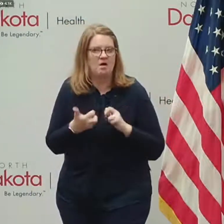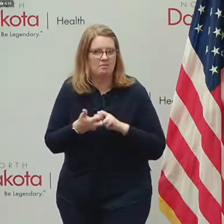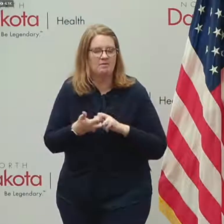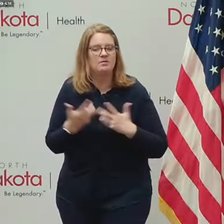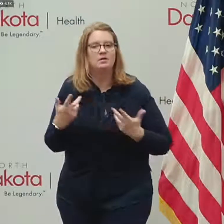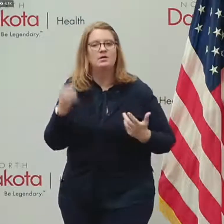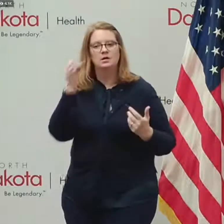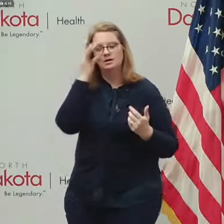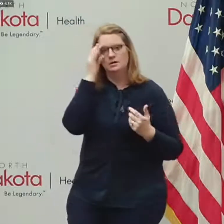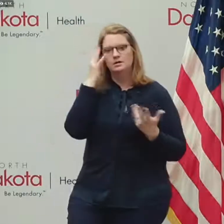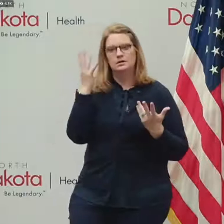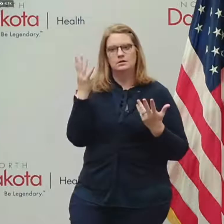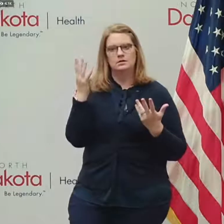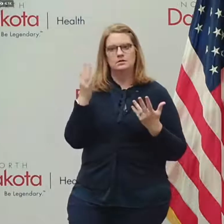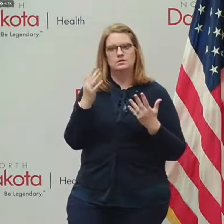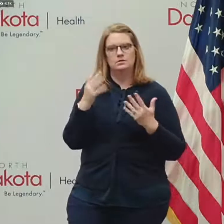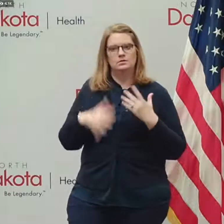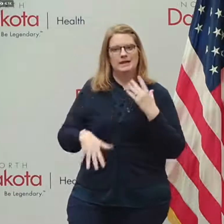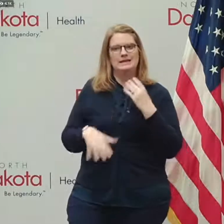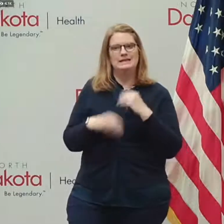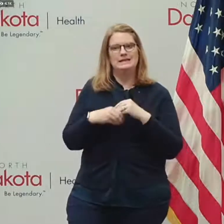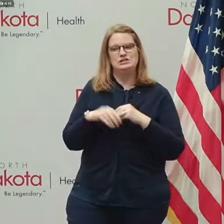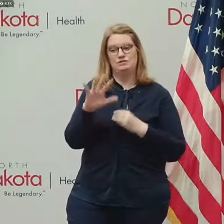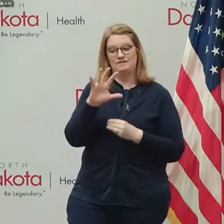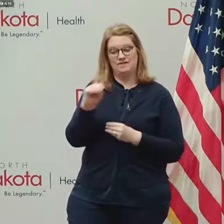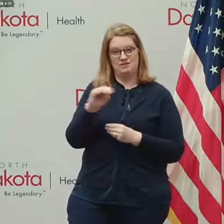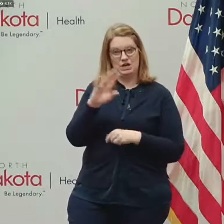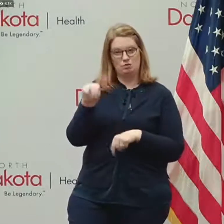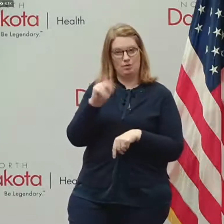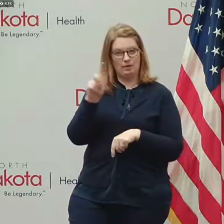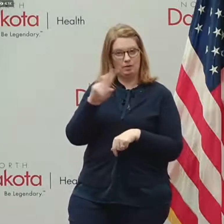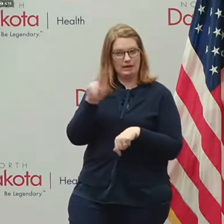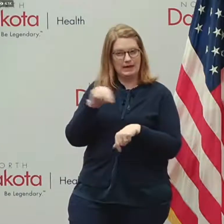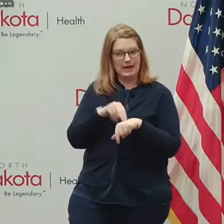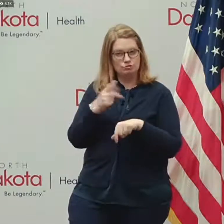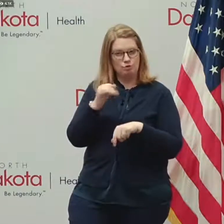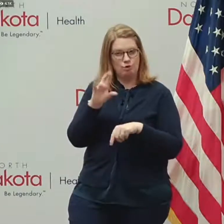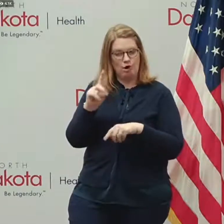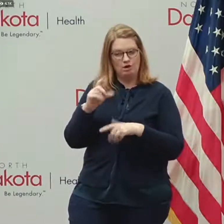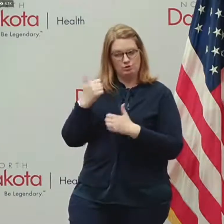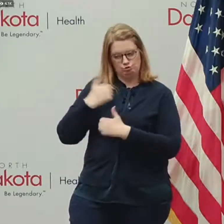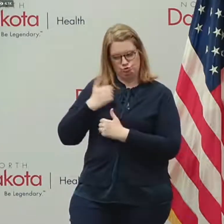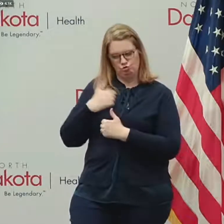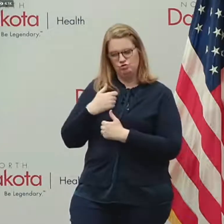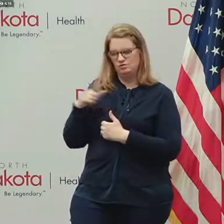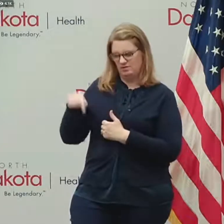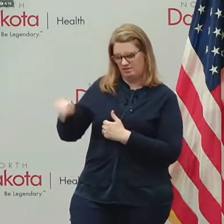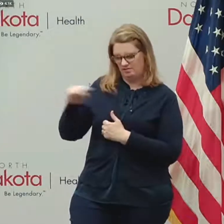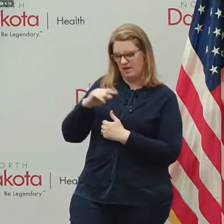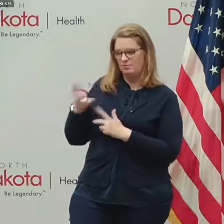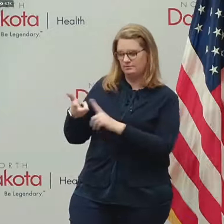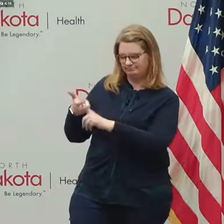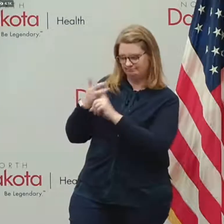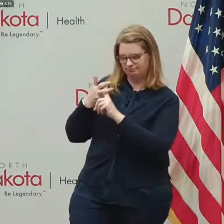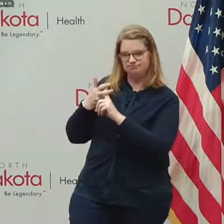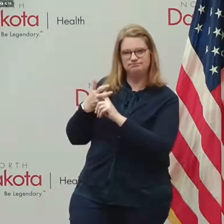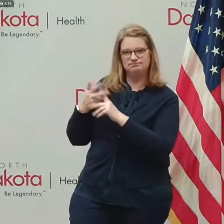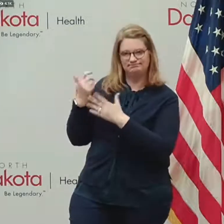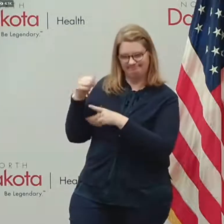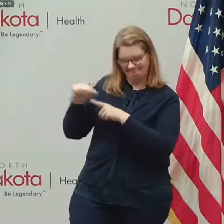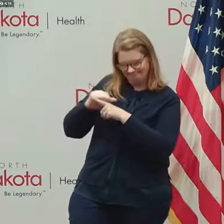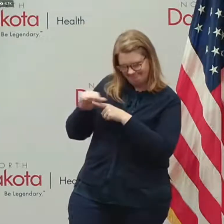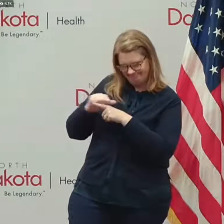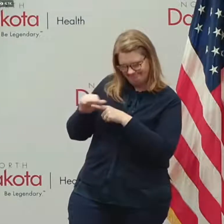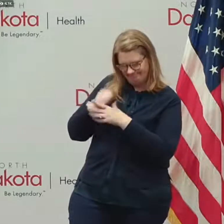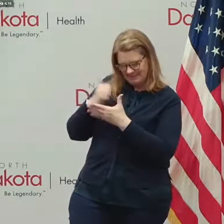over 50 additional North Dakota National Guard soldiers added to that effort, and